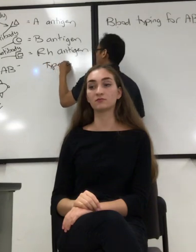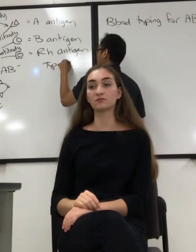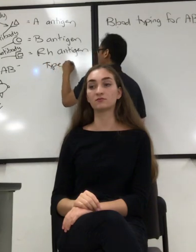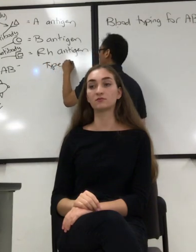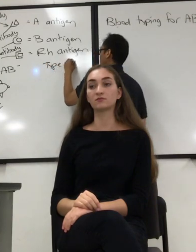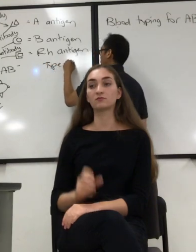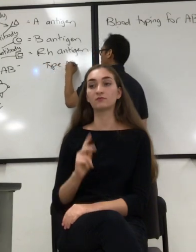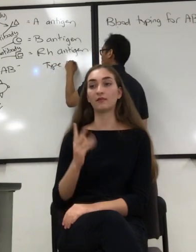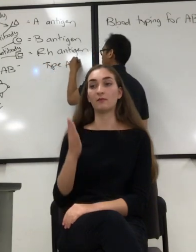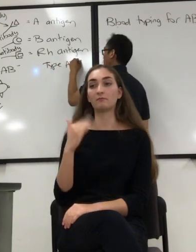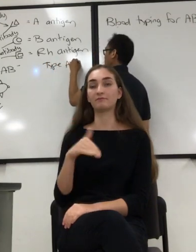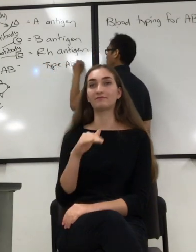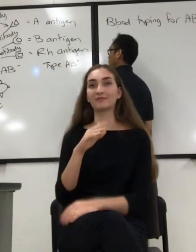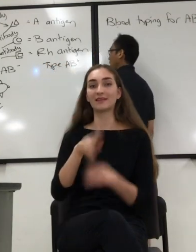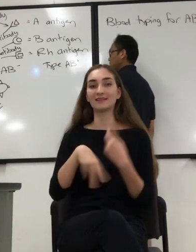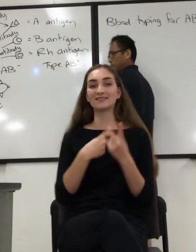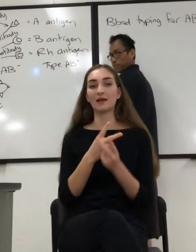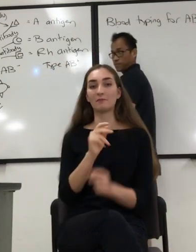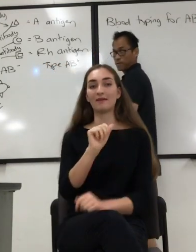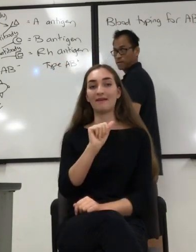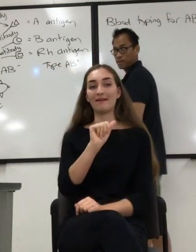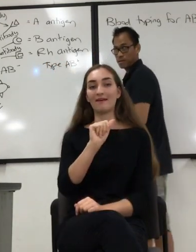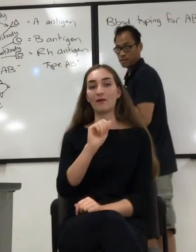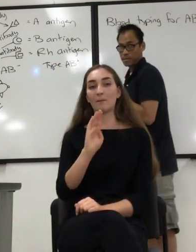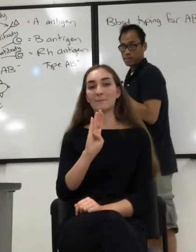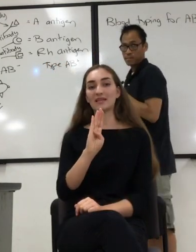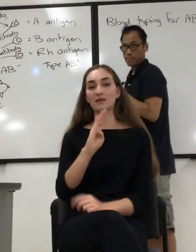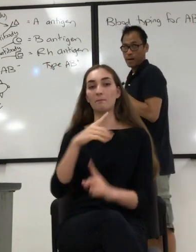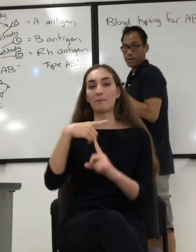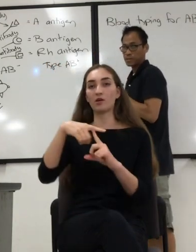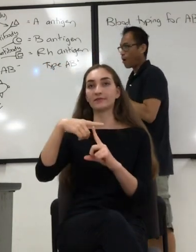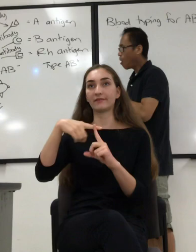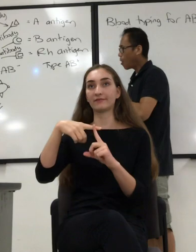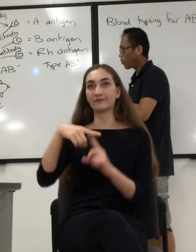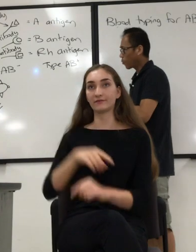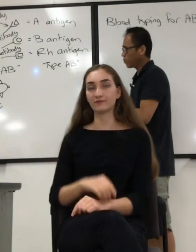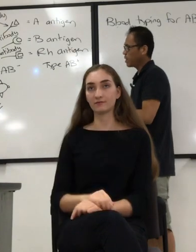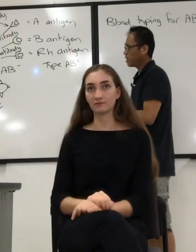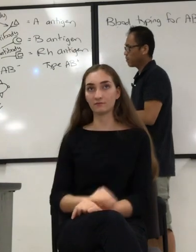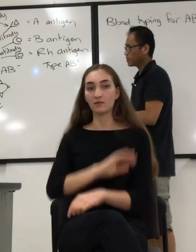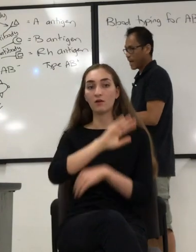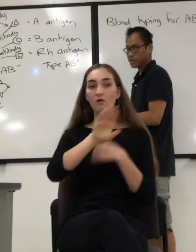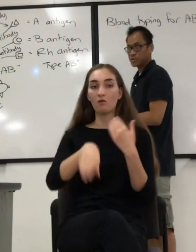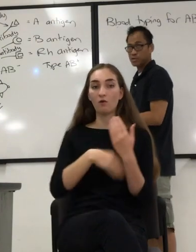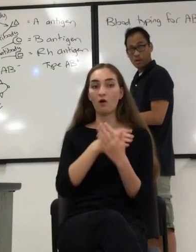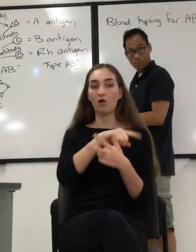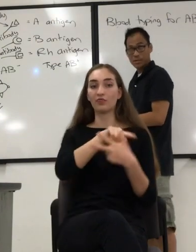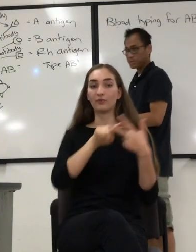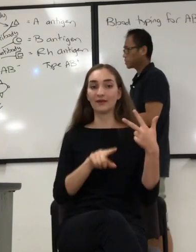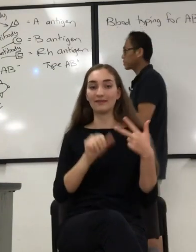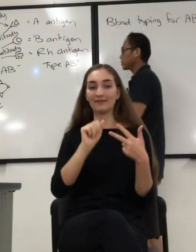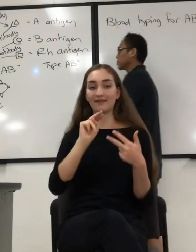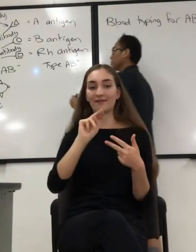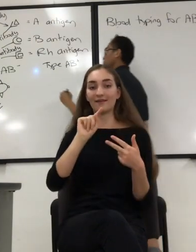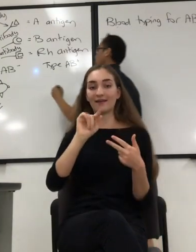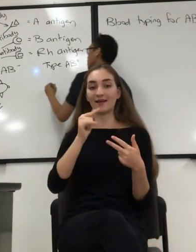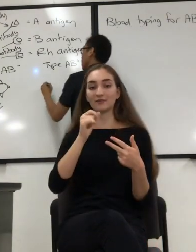type AB positive. Okay, so all three of those antigens are